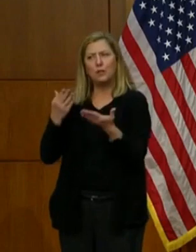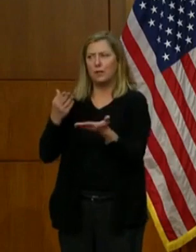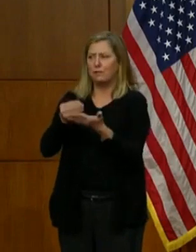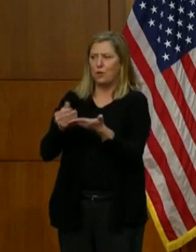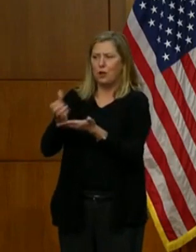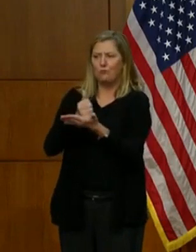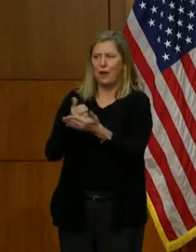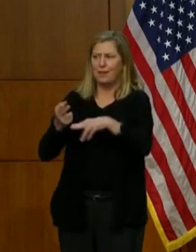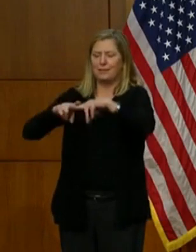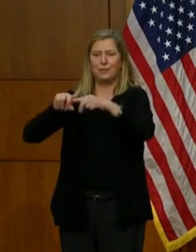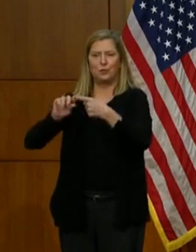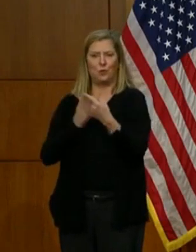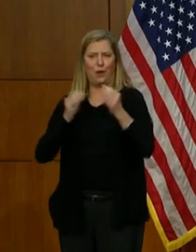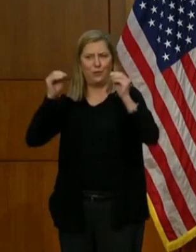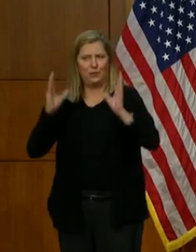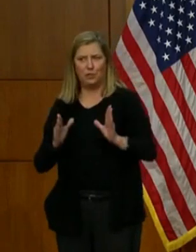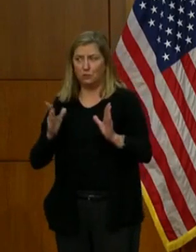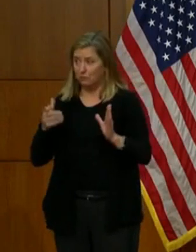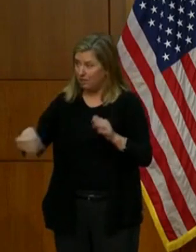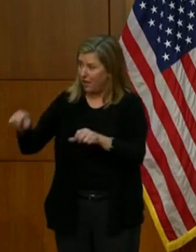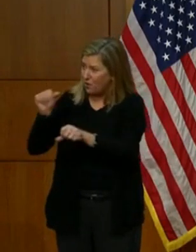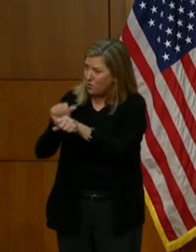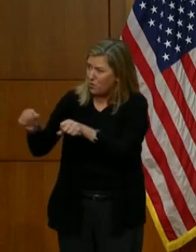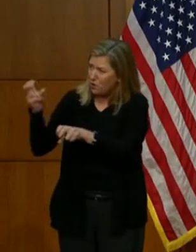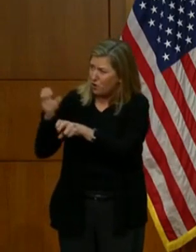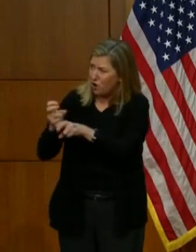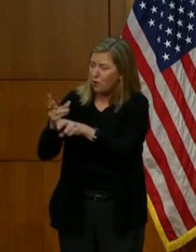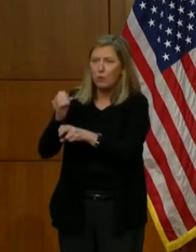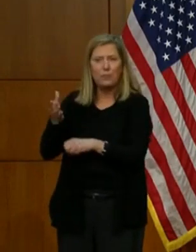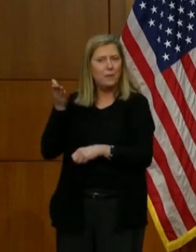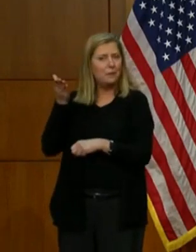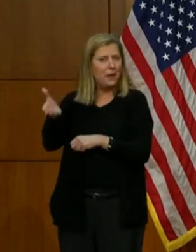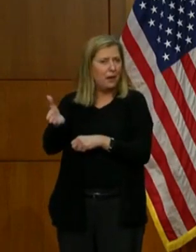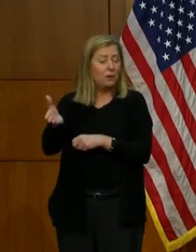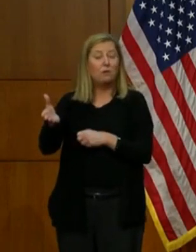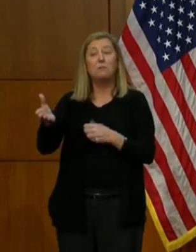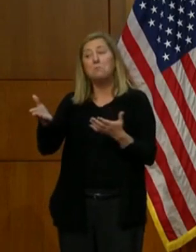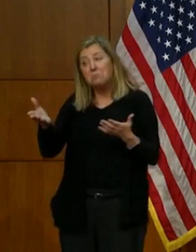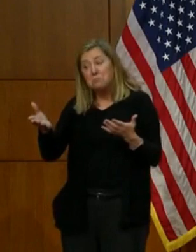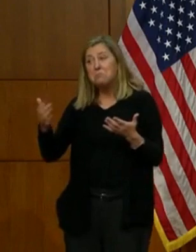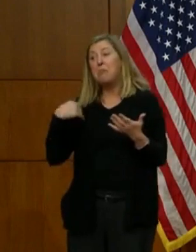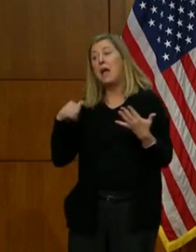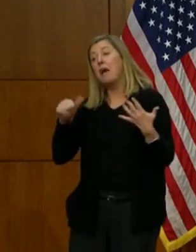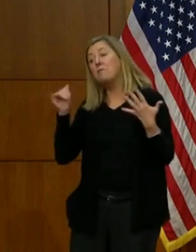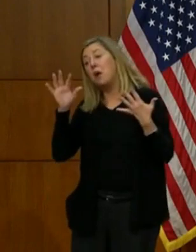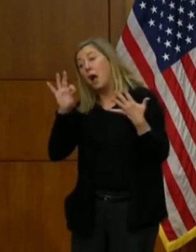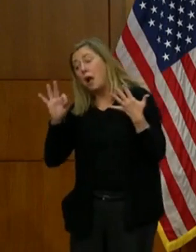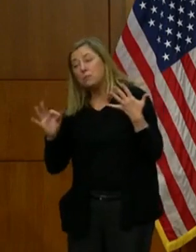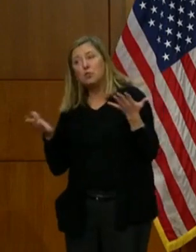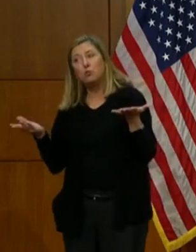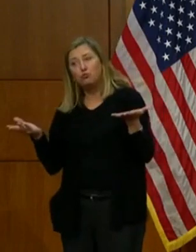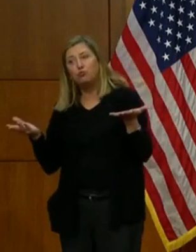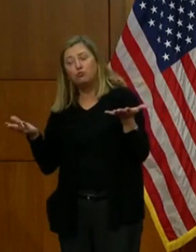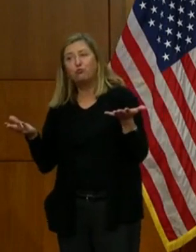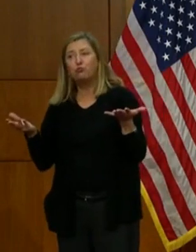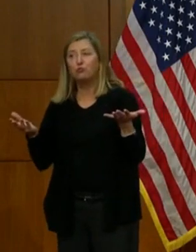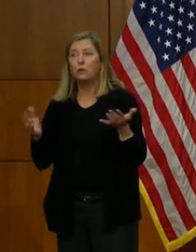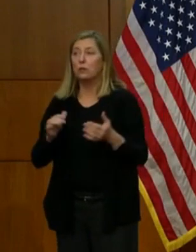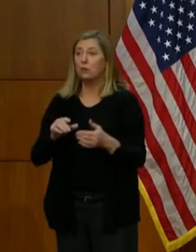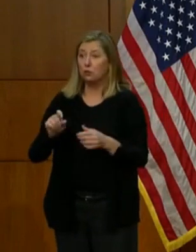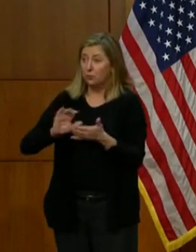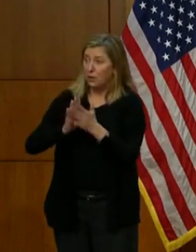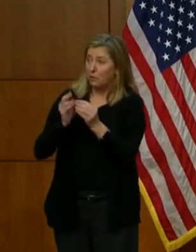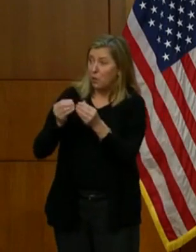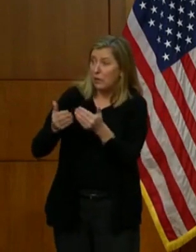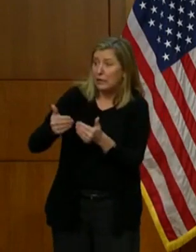talented, hardworking teachers to be there. If there are options to look at, should we make it easier